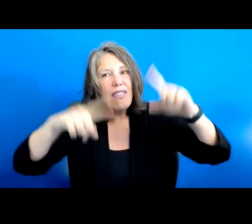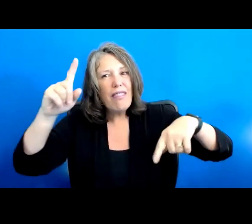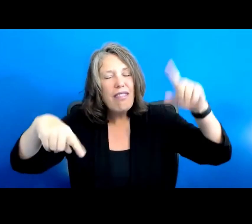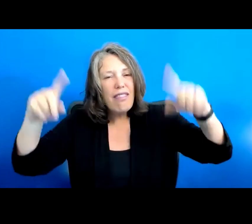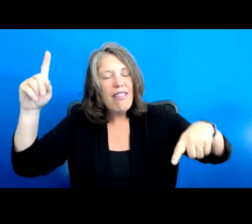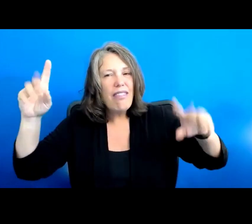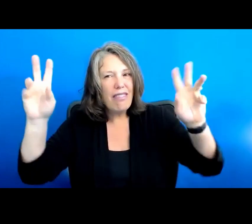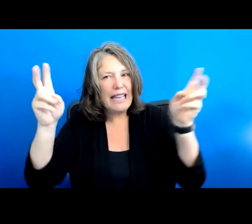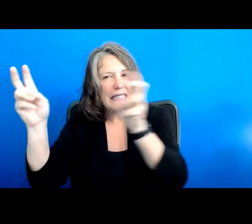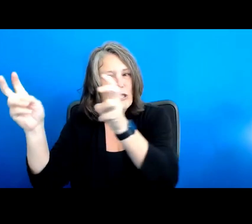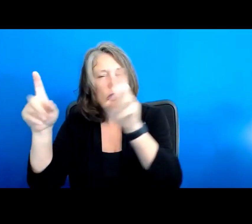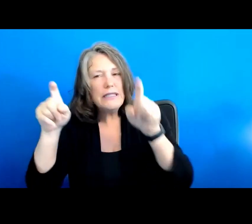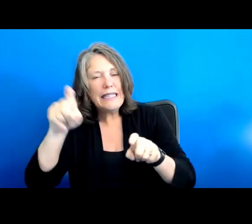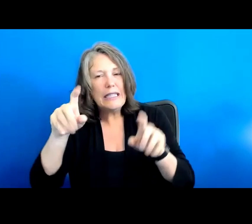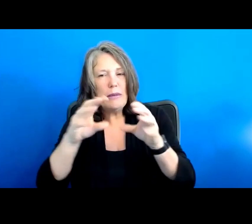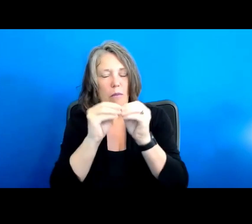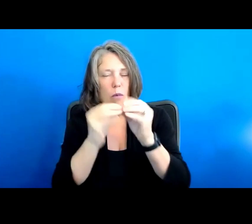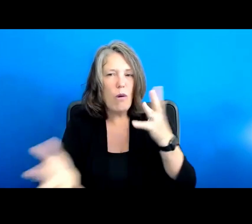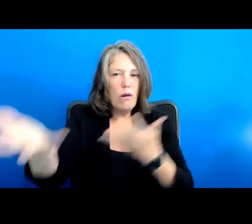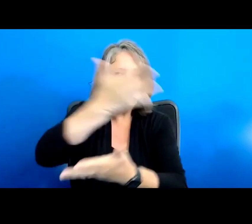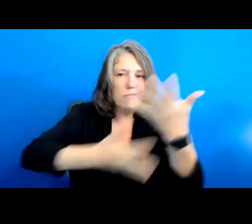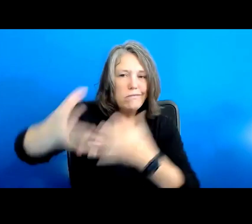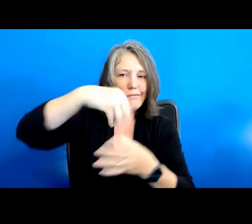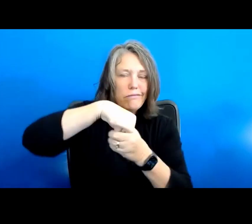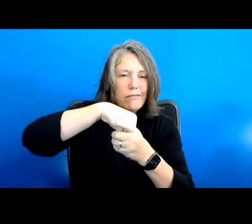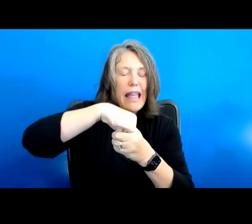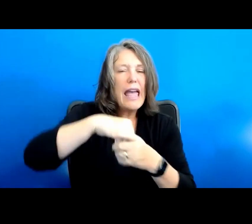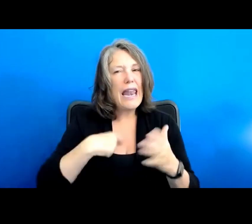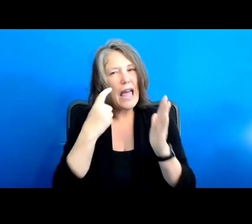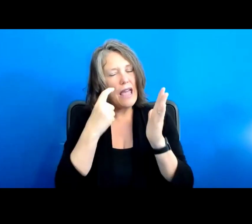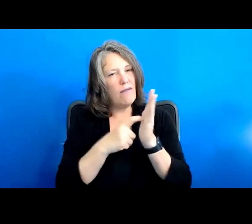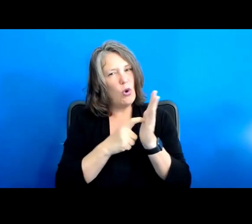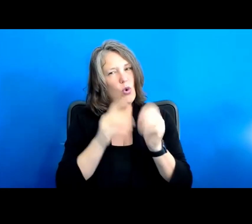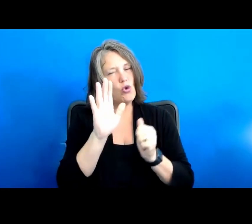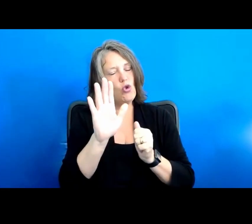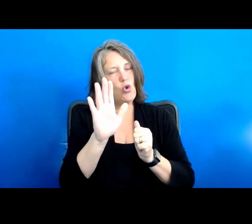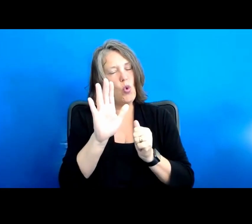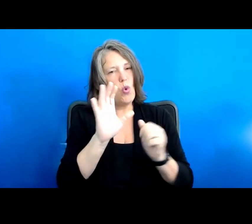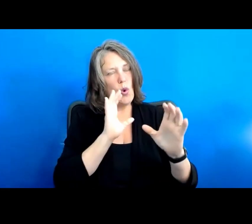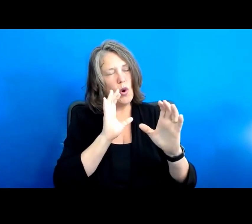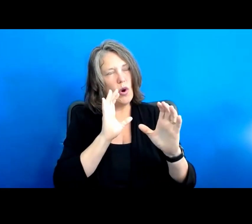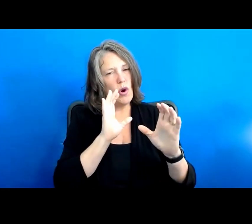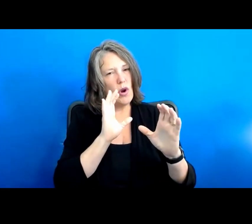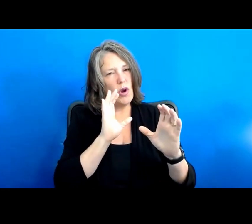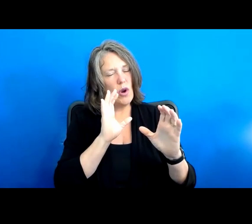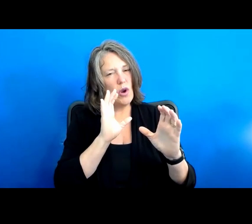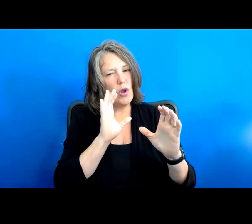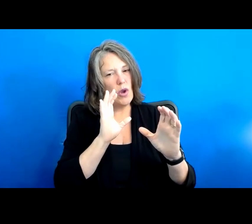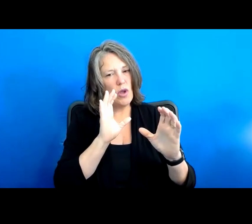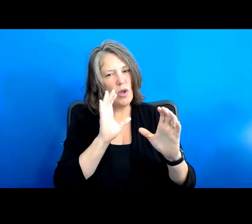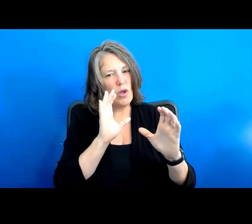And I've noticed that your administration for community living in the United